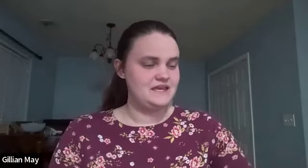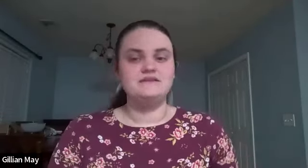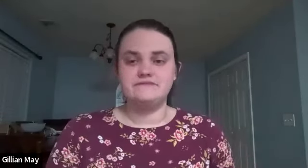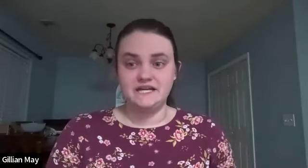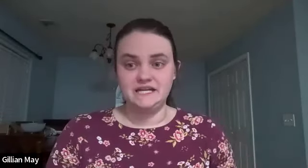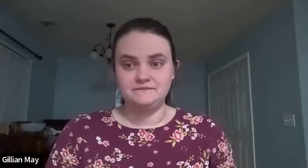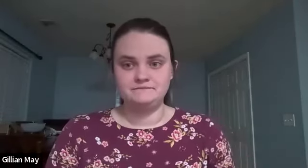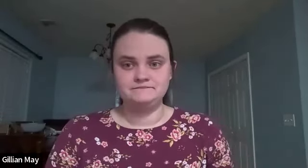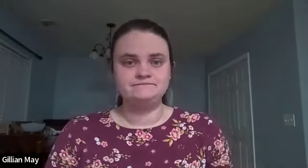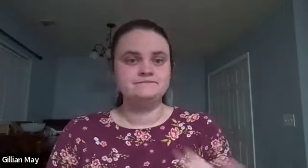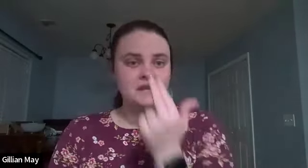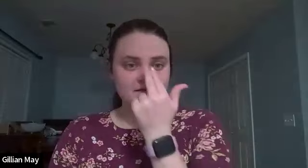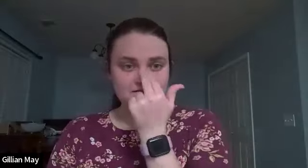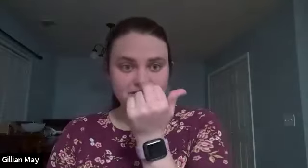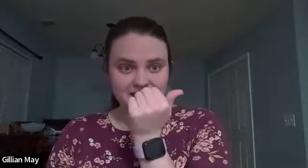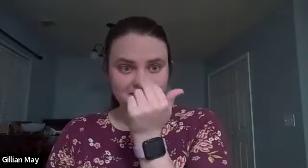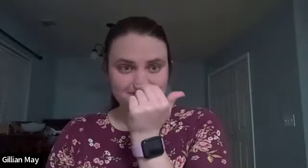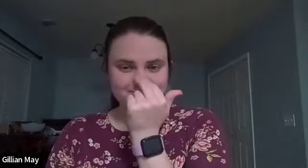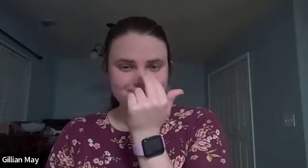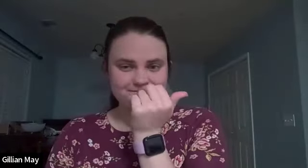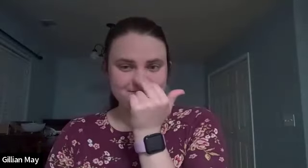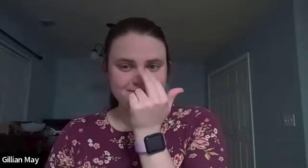Then funny, funny.